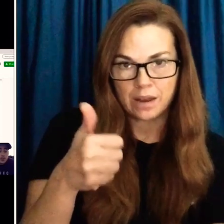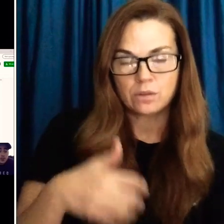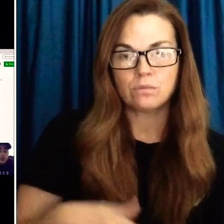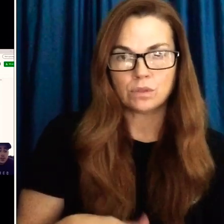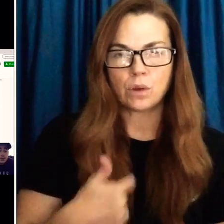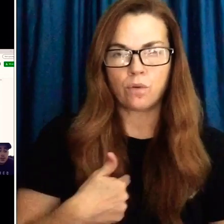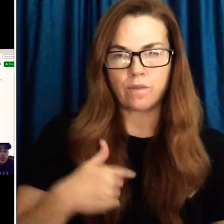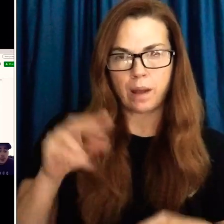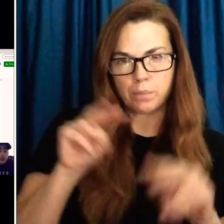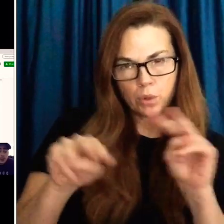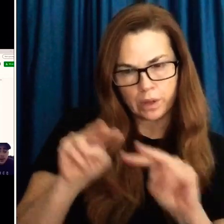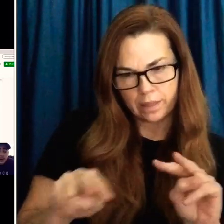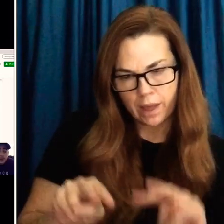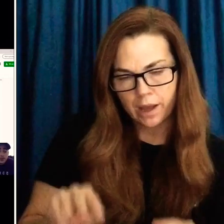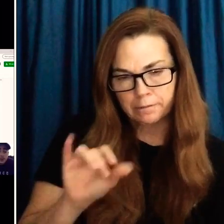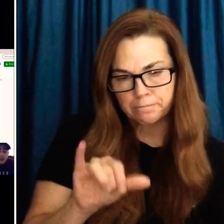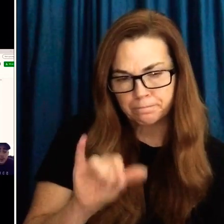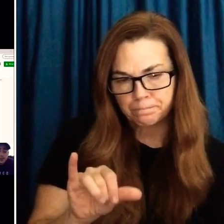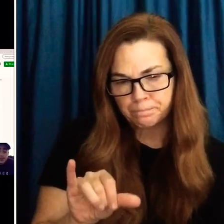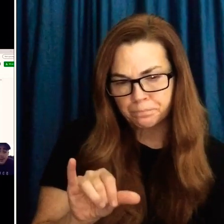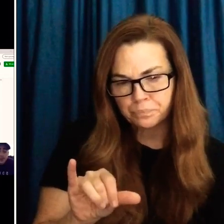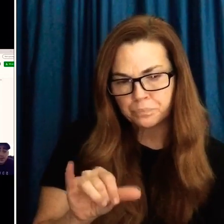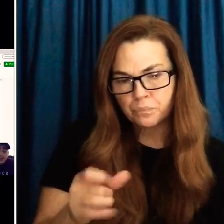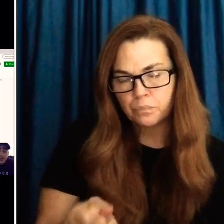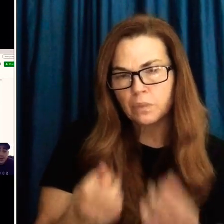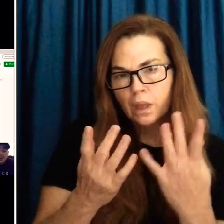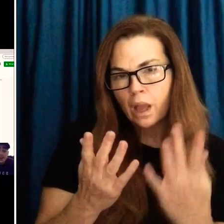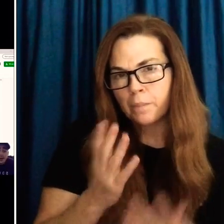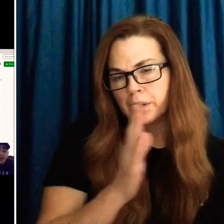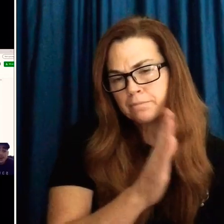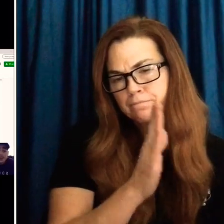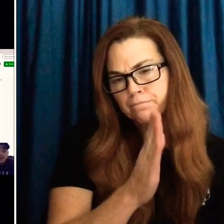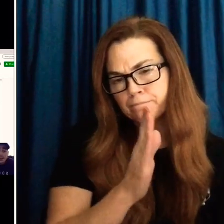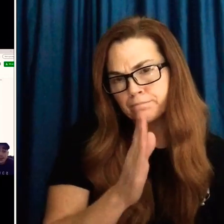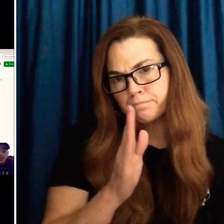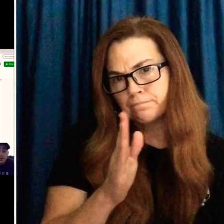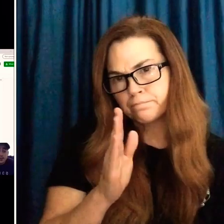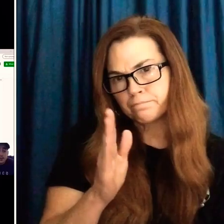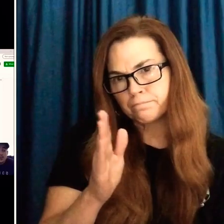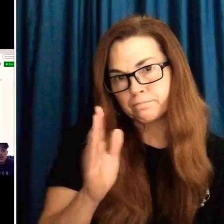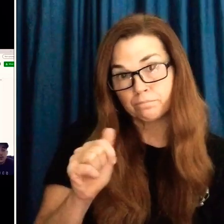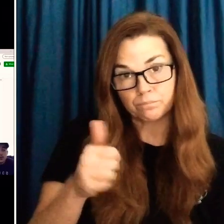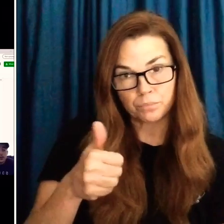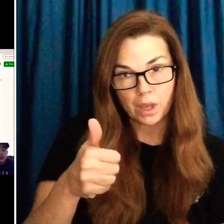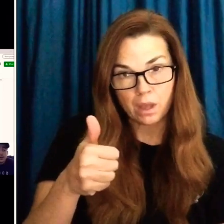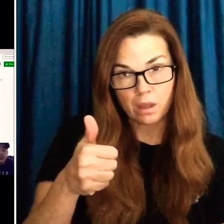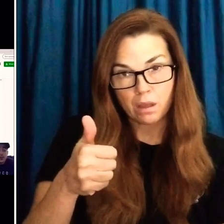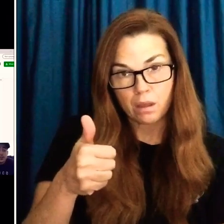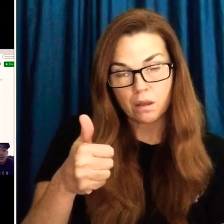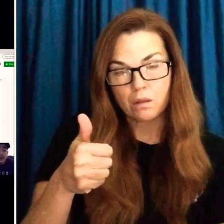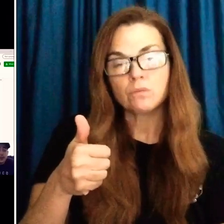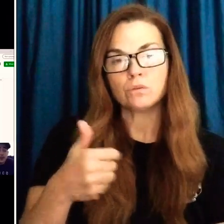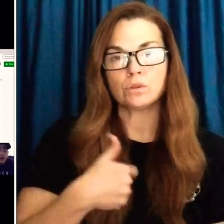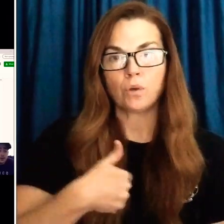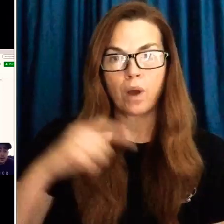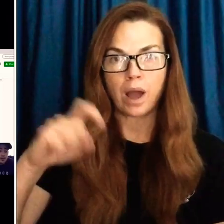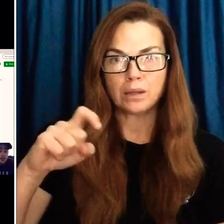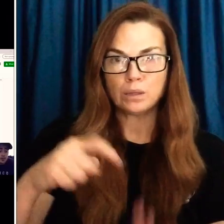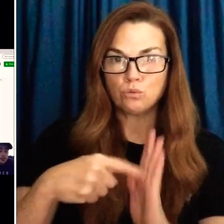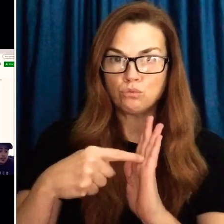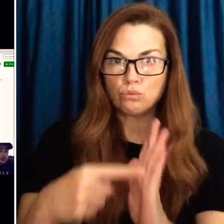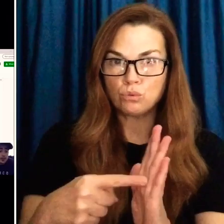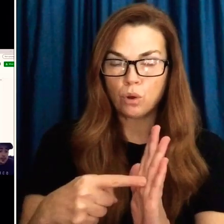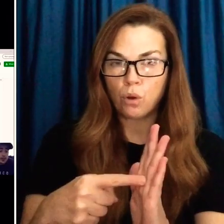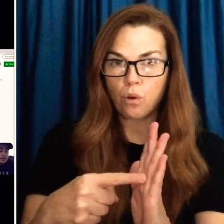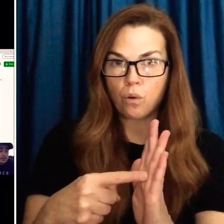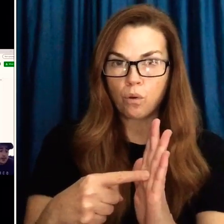2, 3, 4, 5, 6, 7, 8, 9, 10. So I want to shade 5 out of those 10.